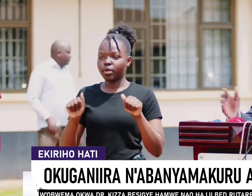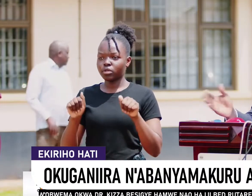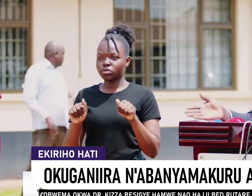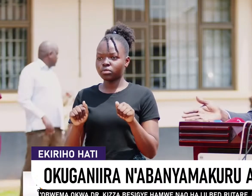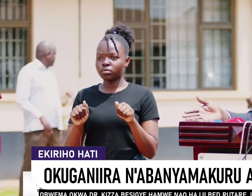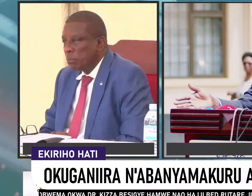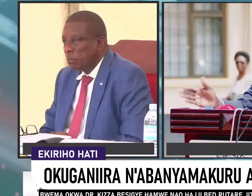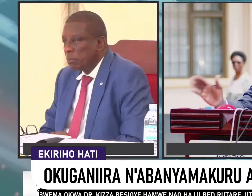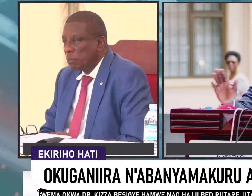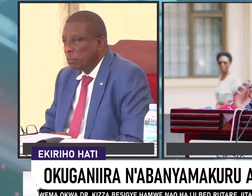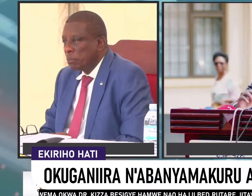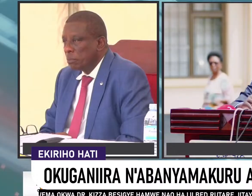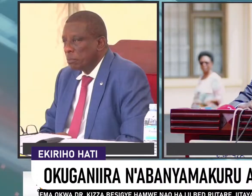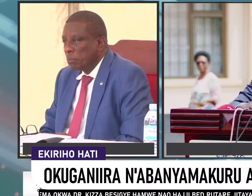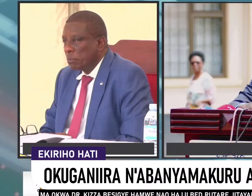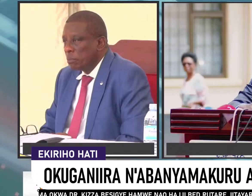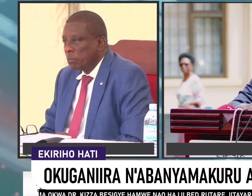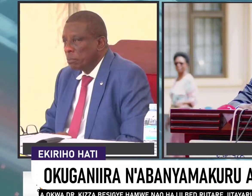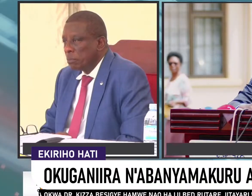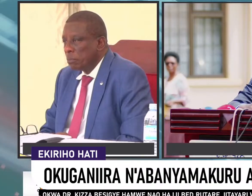or mayors,